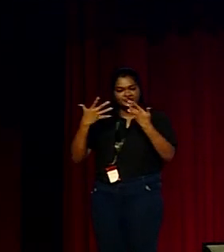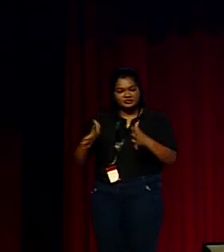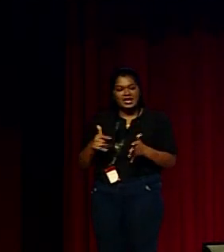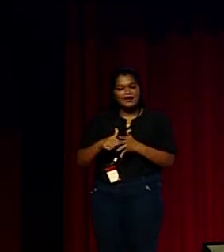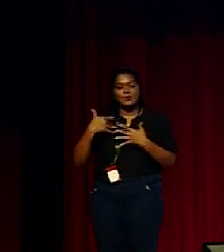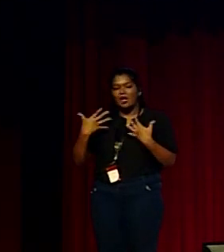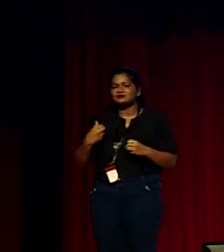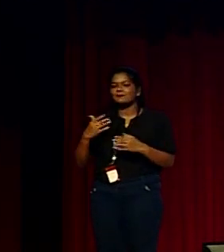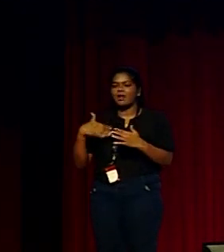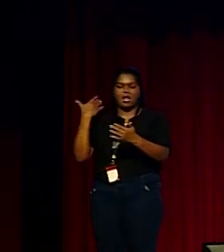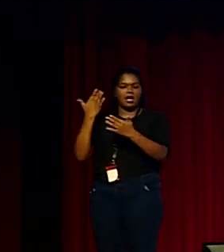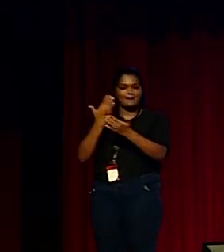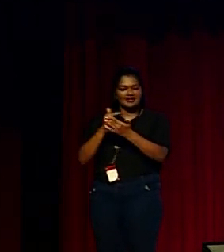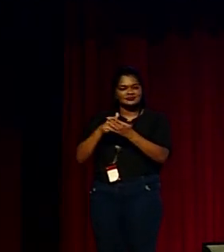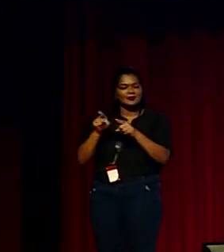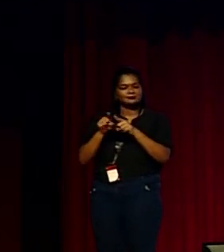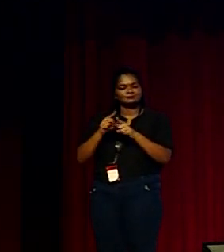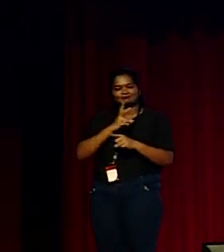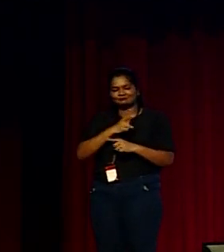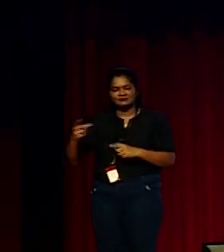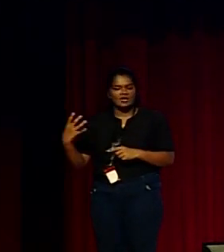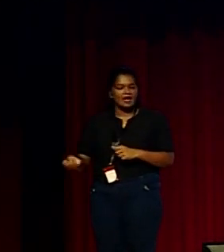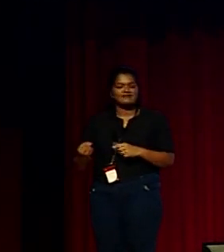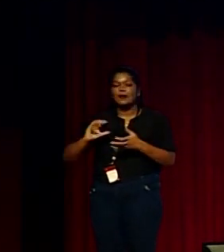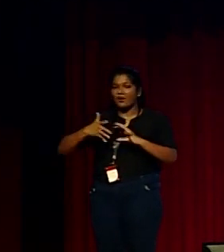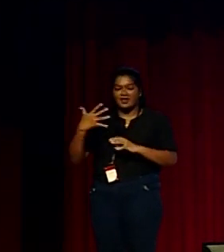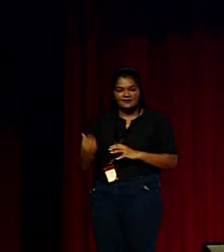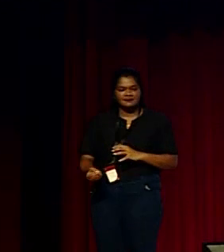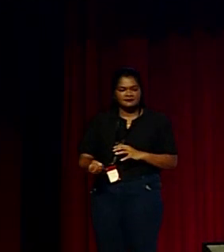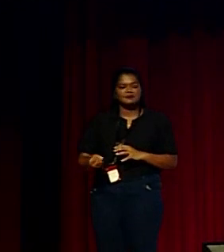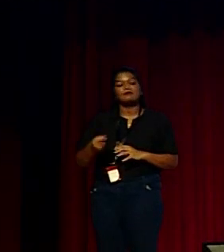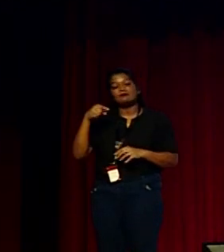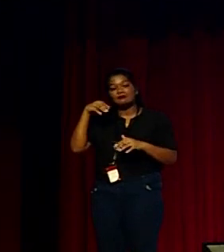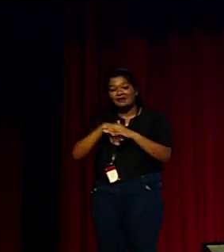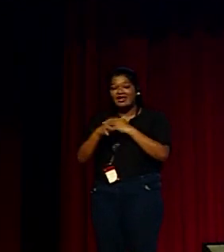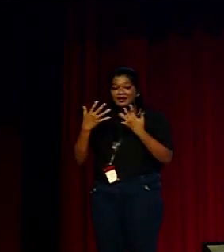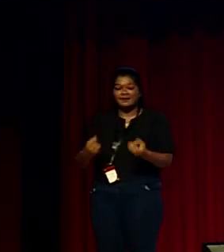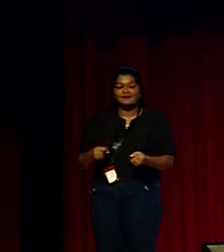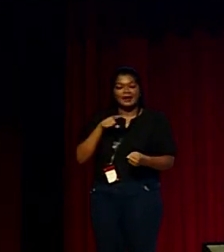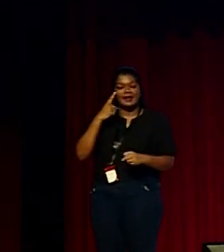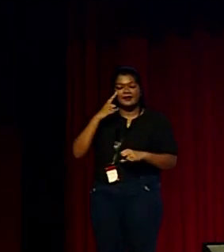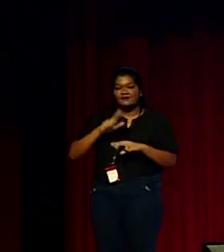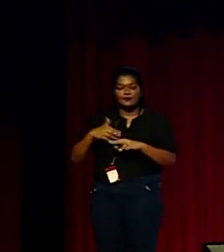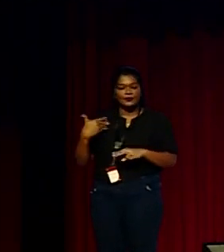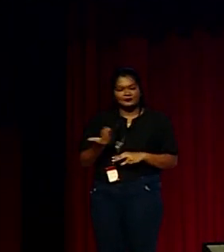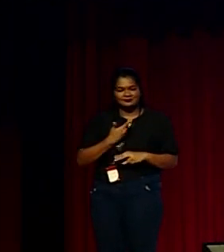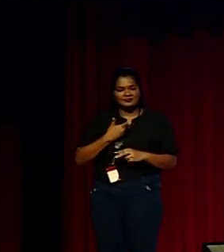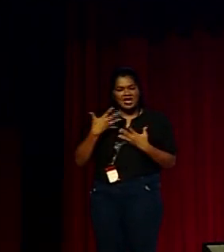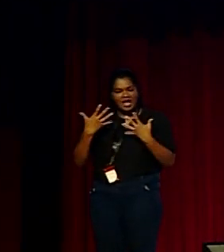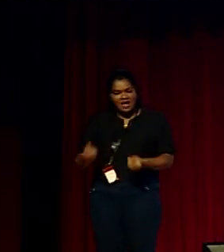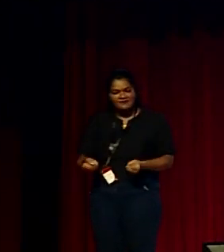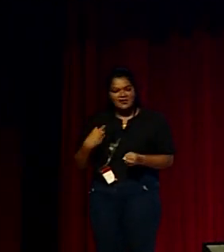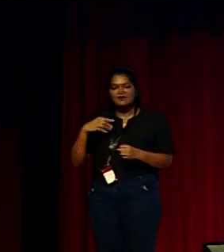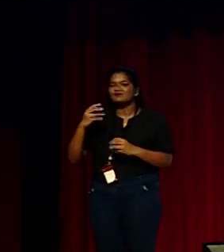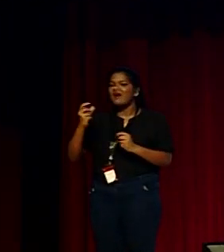we have to apply on a classification model. I mean, we have to train a classification model. So in this case, we used sparse